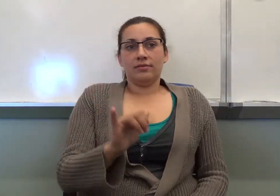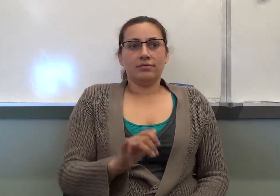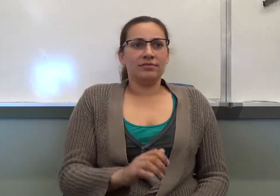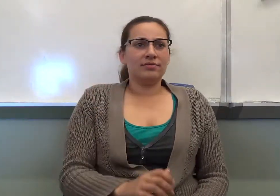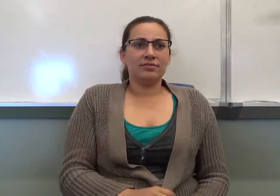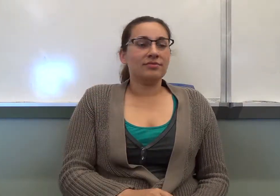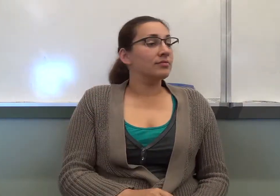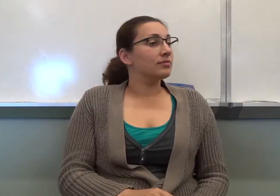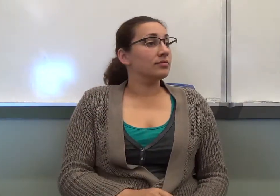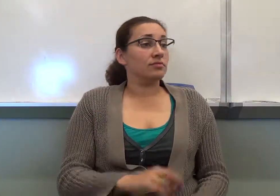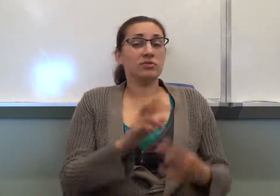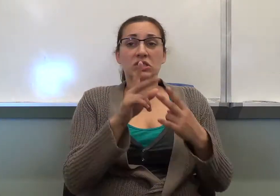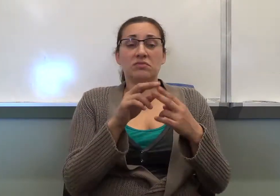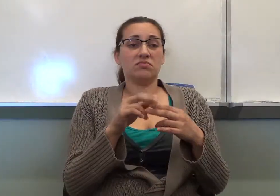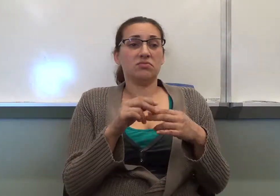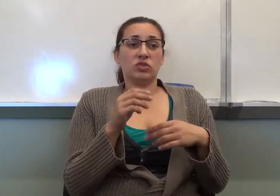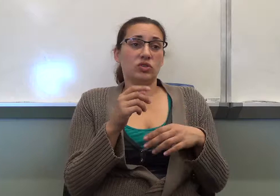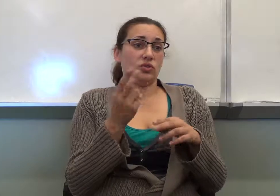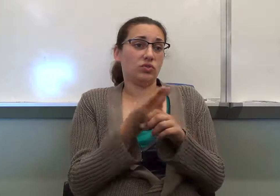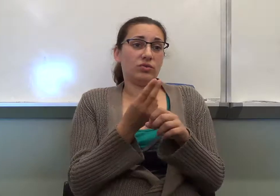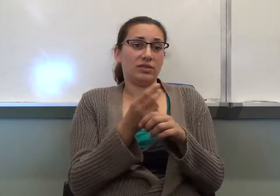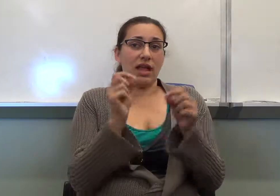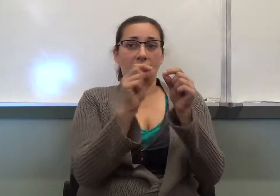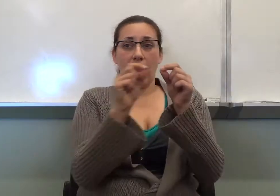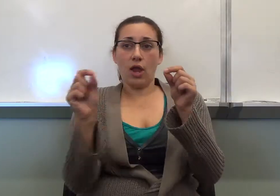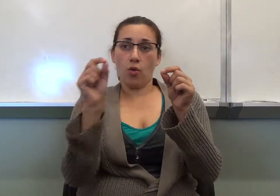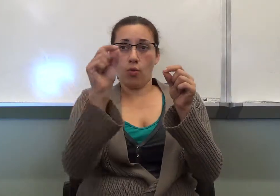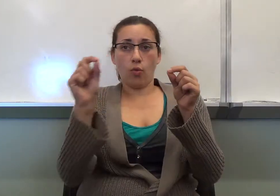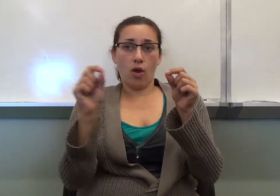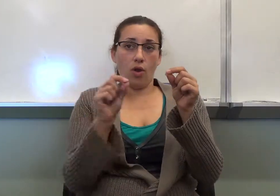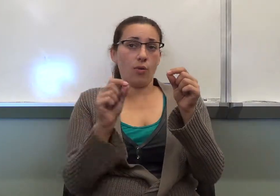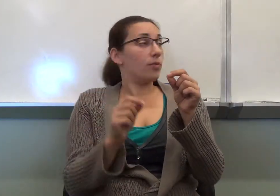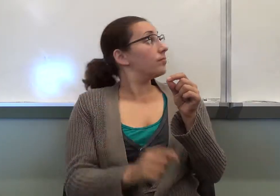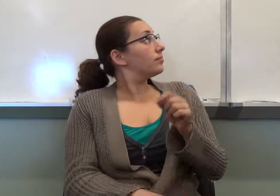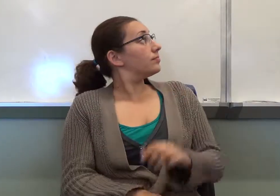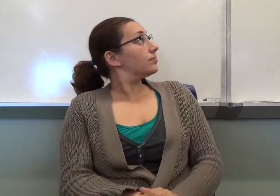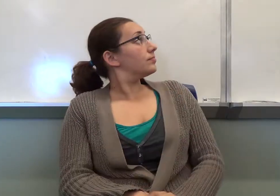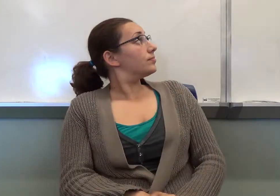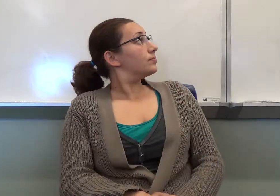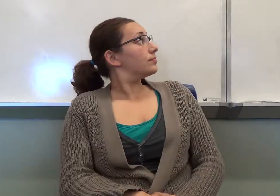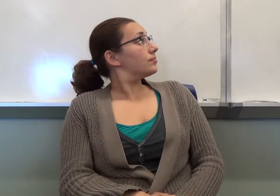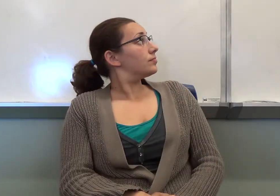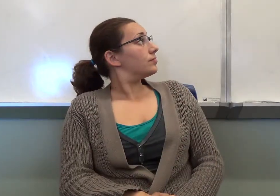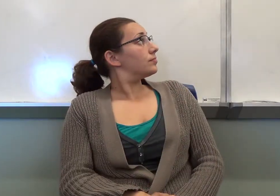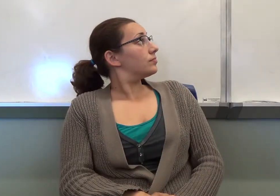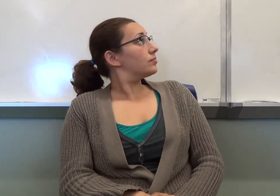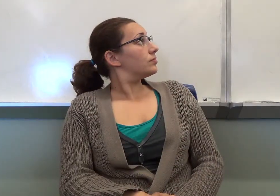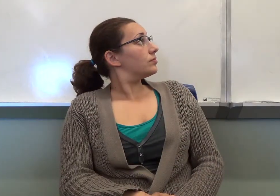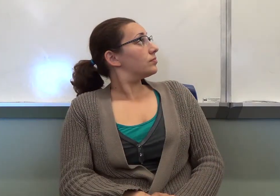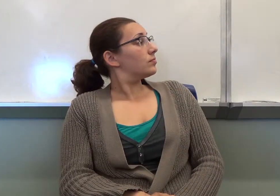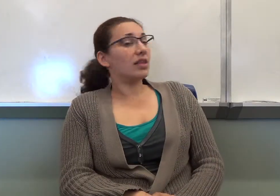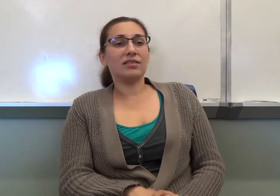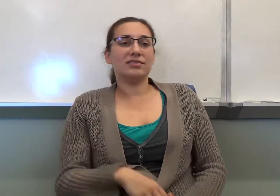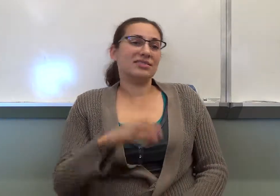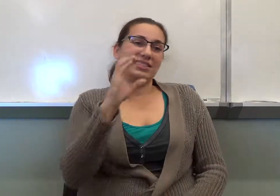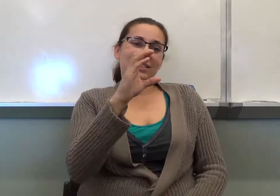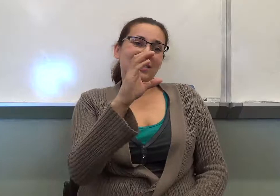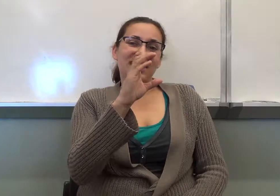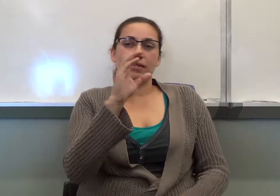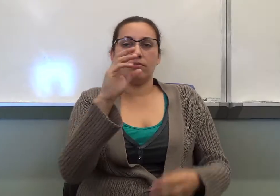And you can even put a little arrow on it, usually they do. Label it R. You might call C the center. Most of the time they don't